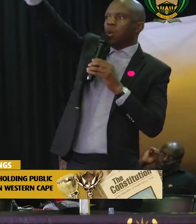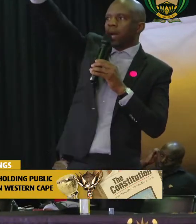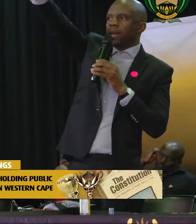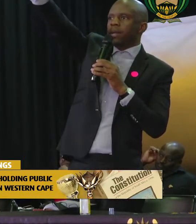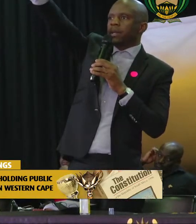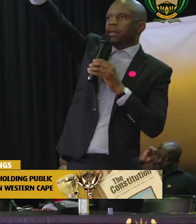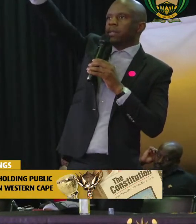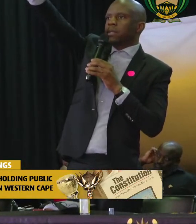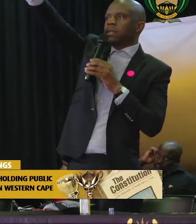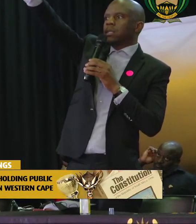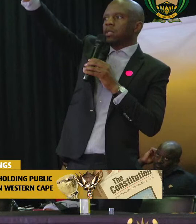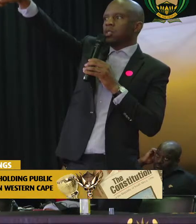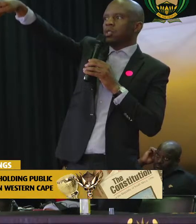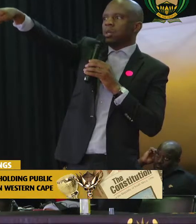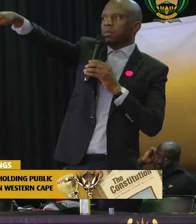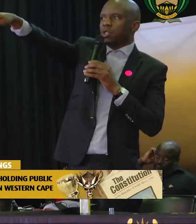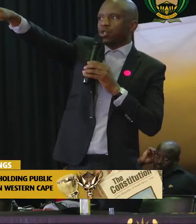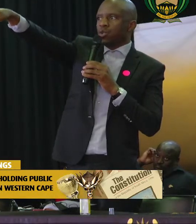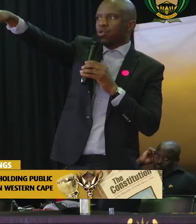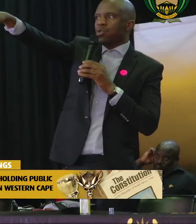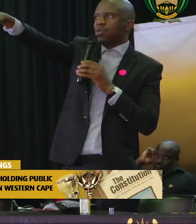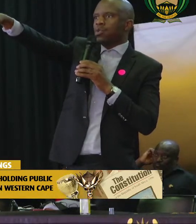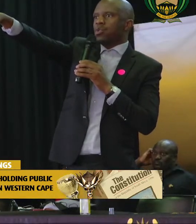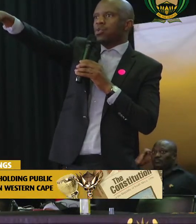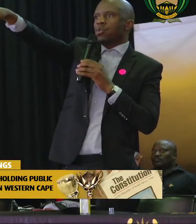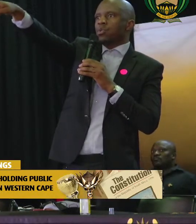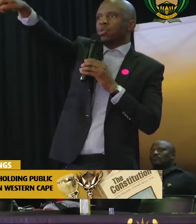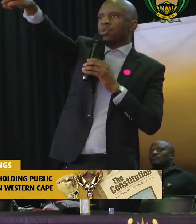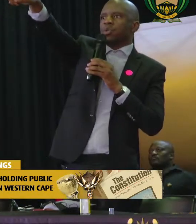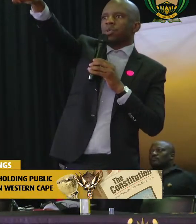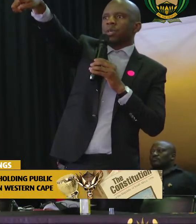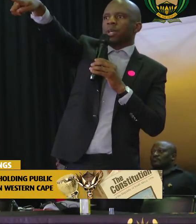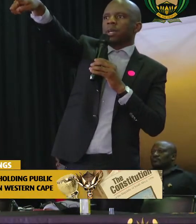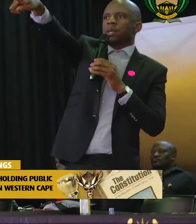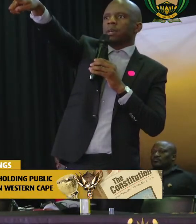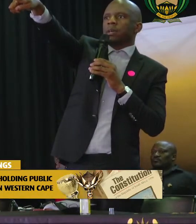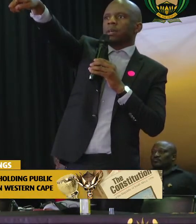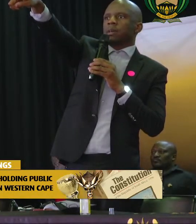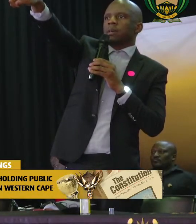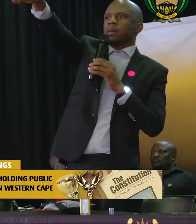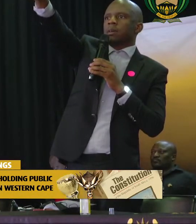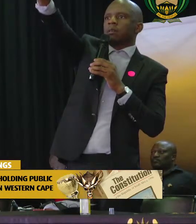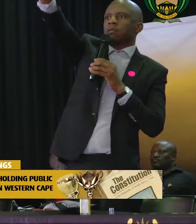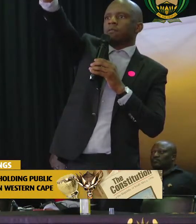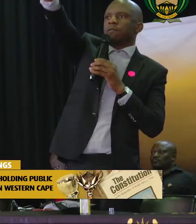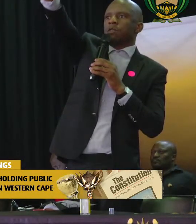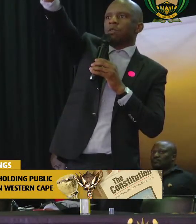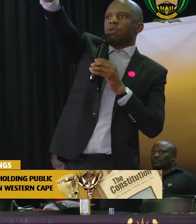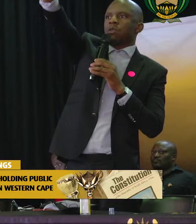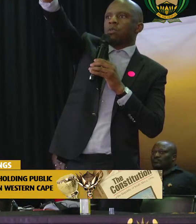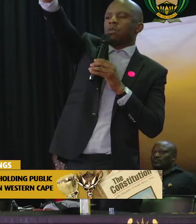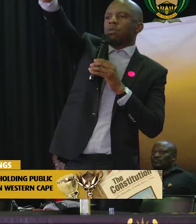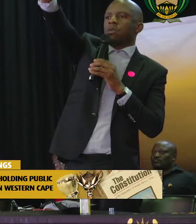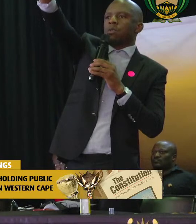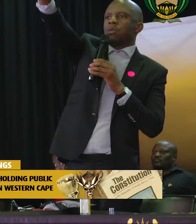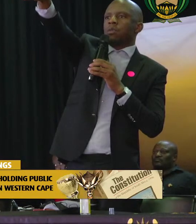Number 1, number 2, 3,